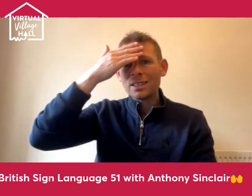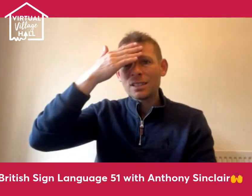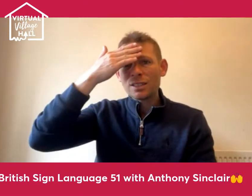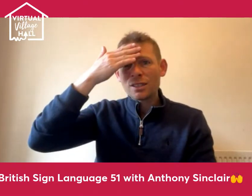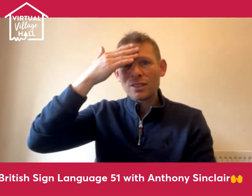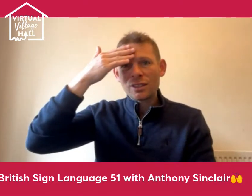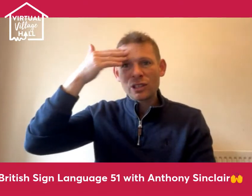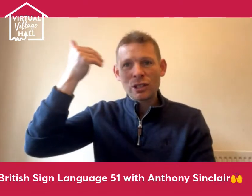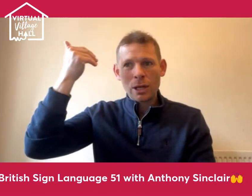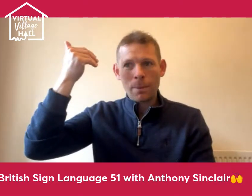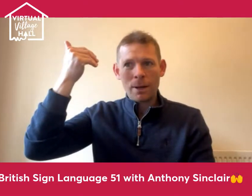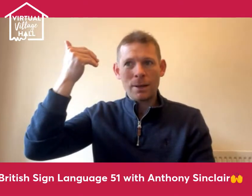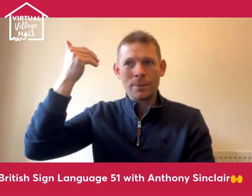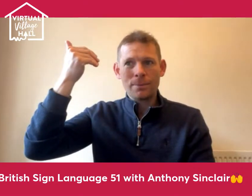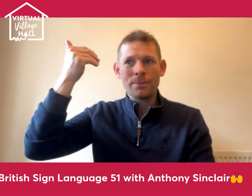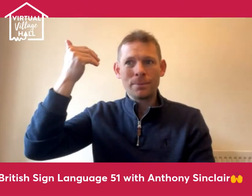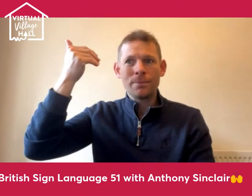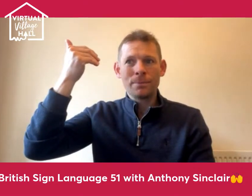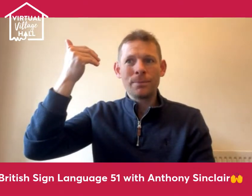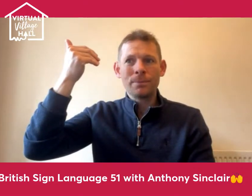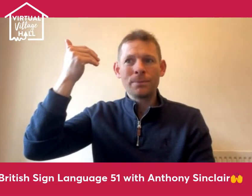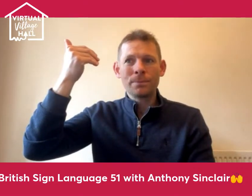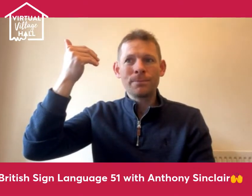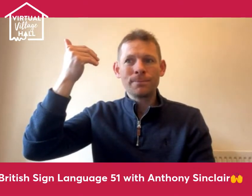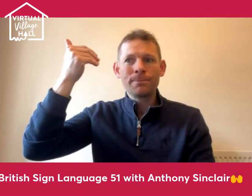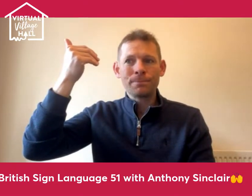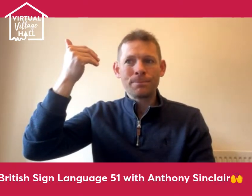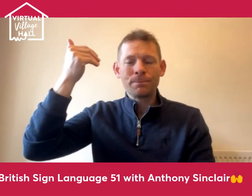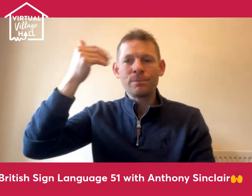So if you just watch, this is summer,